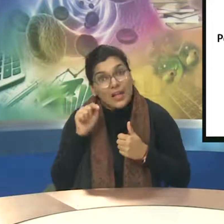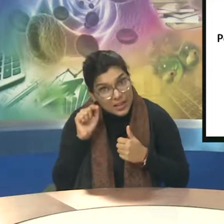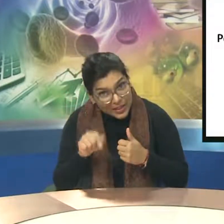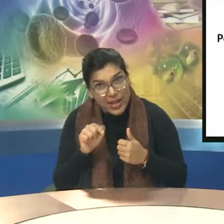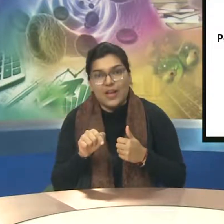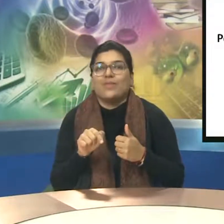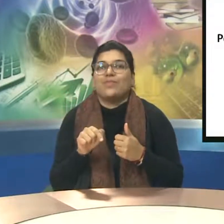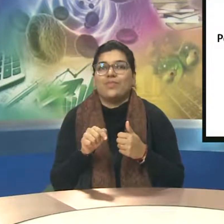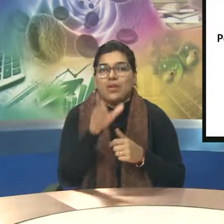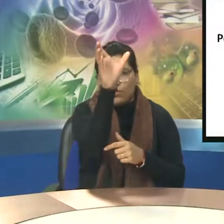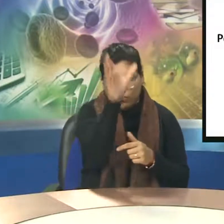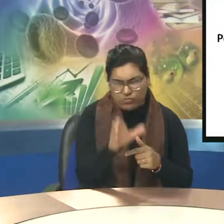and